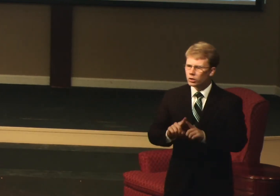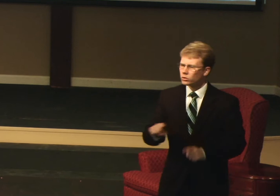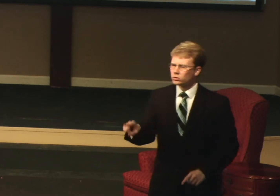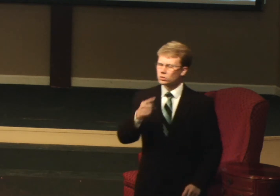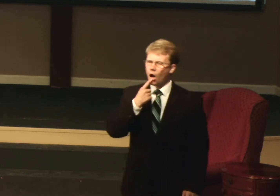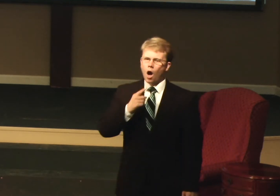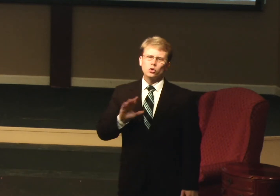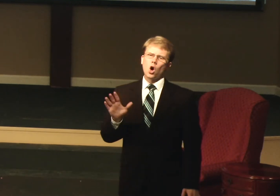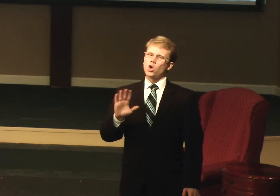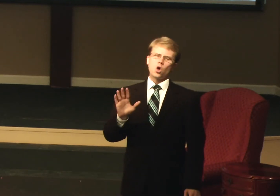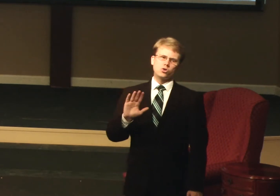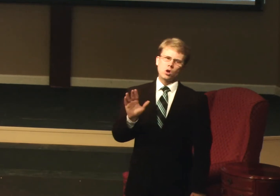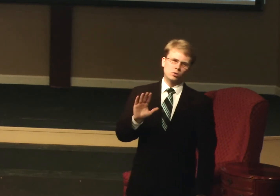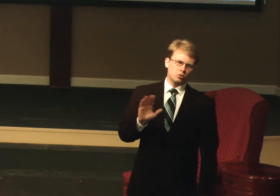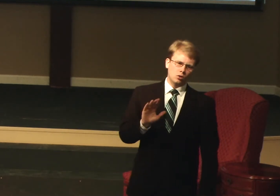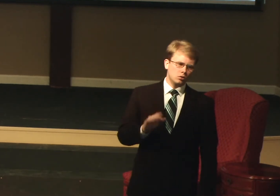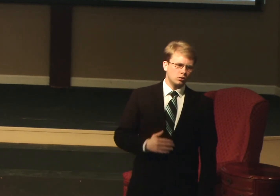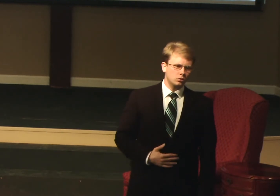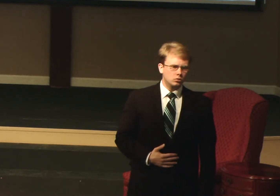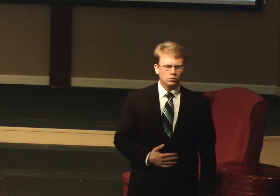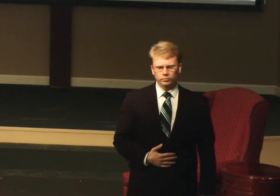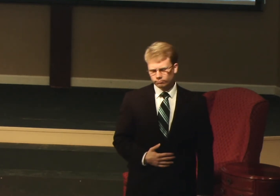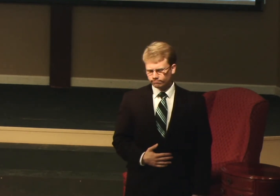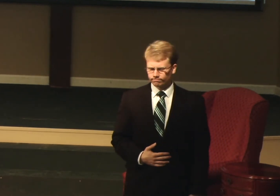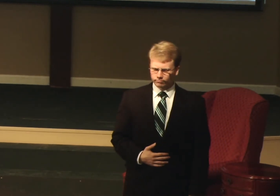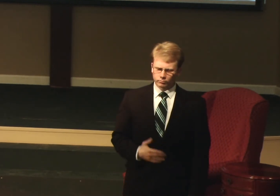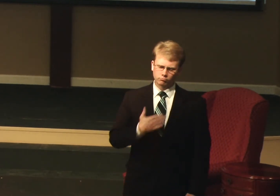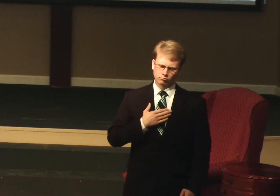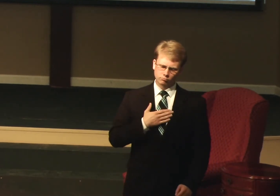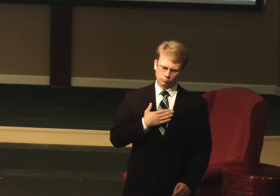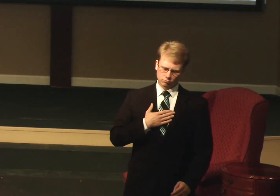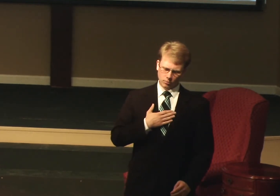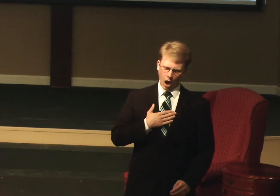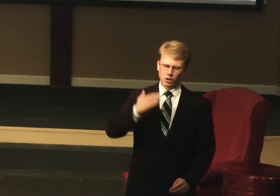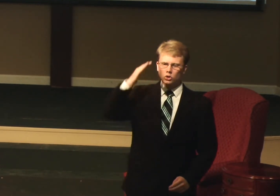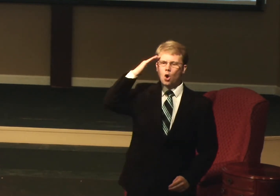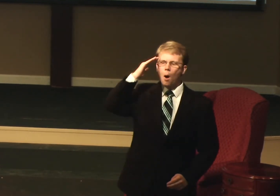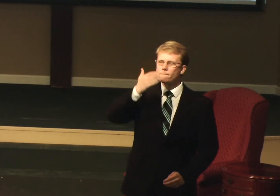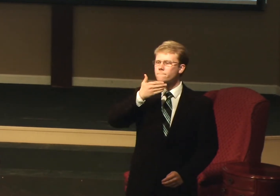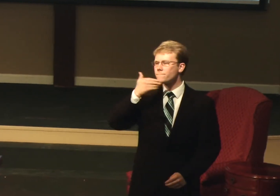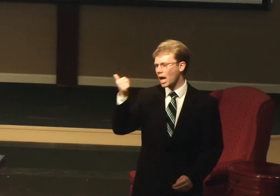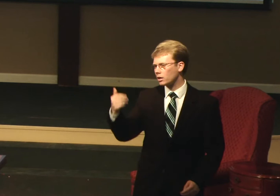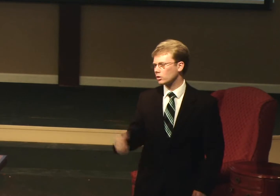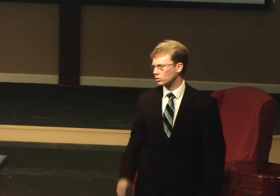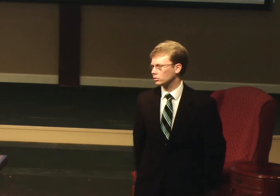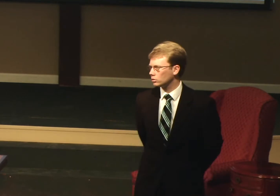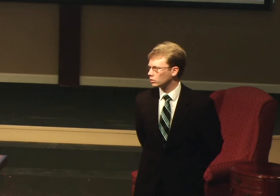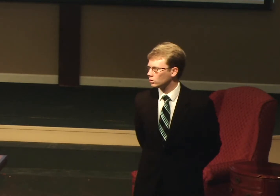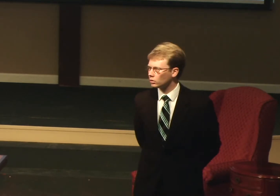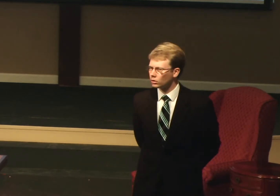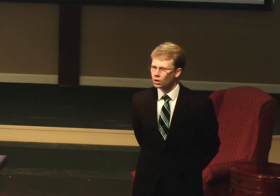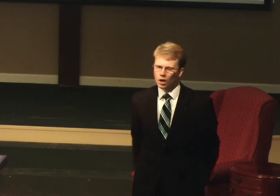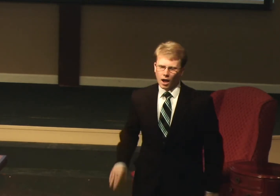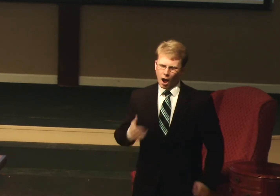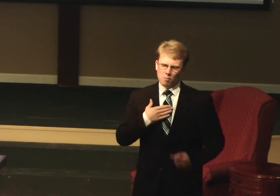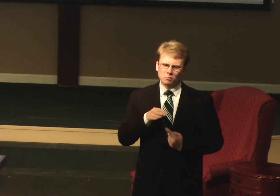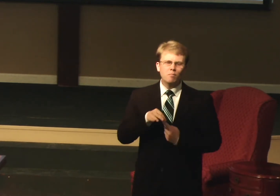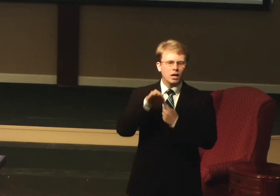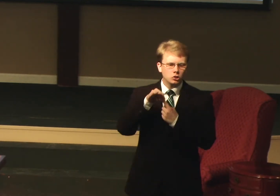It actually says that, well, no, you see, you really don't understand my situation. I know it doesn't